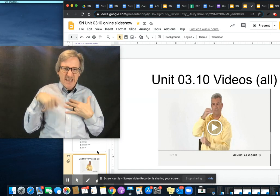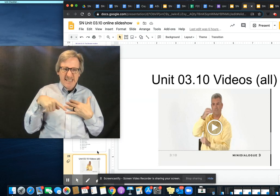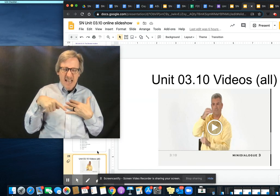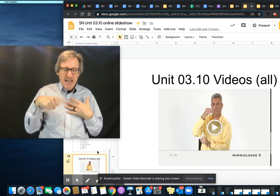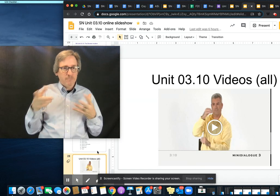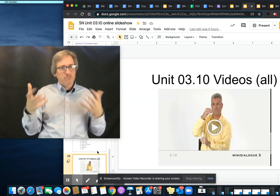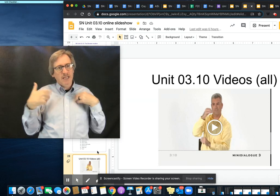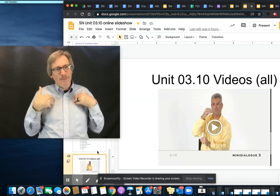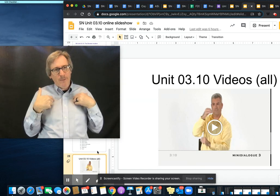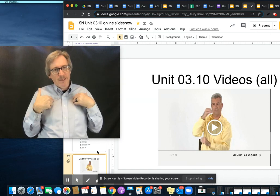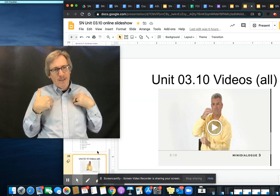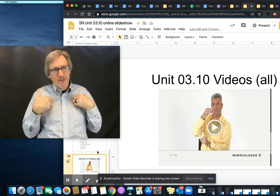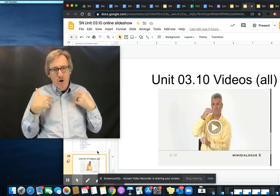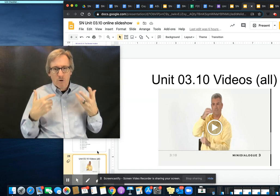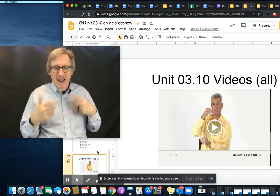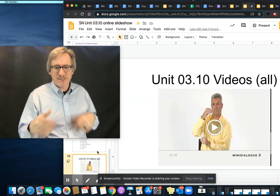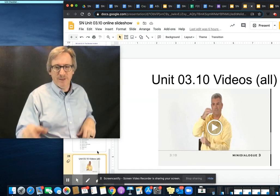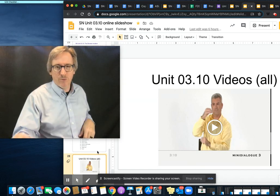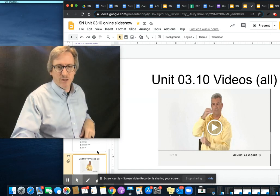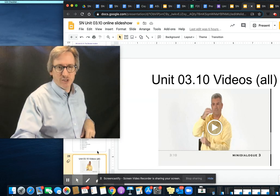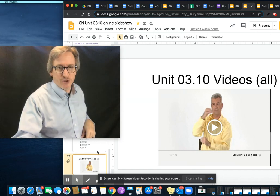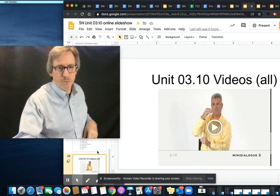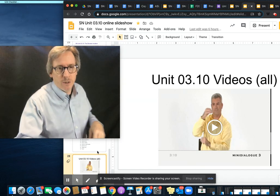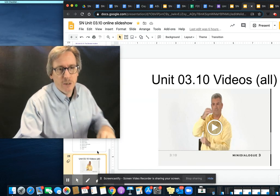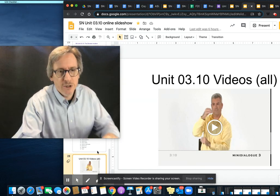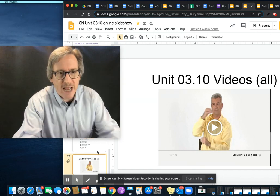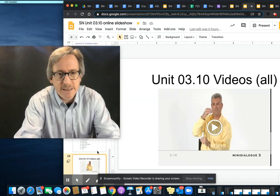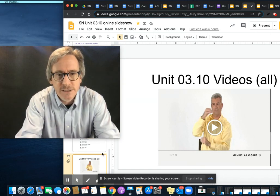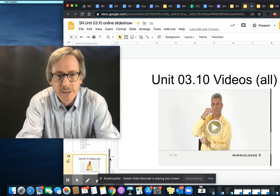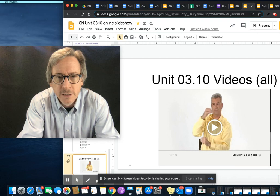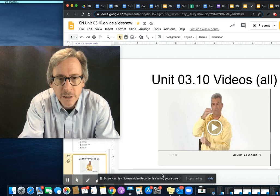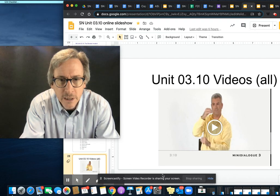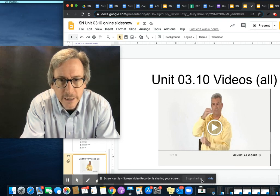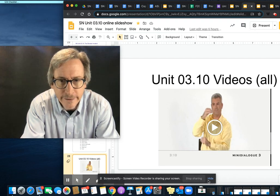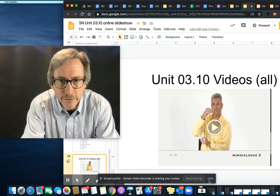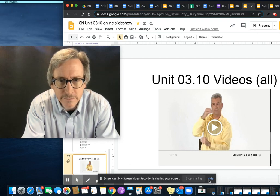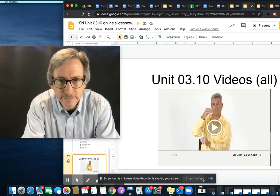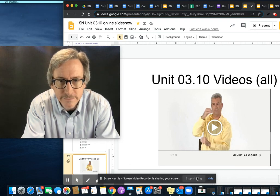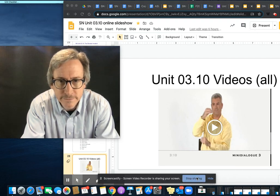to know this sign, email me, let me know, or ask me in one of the Zoom chats. Cool.